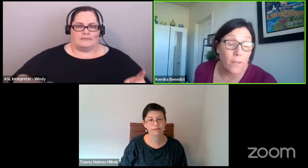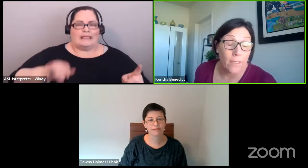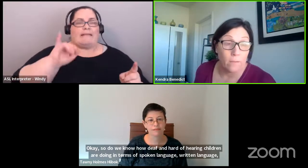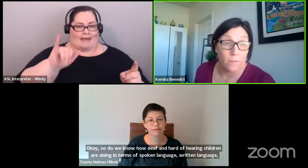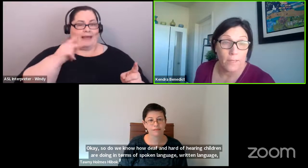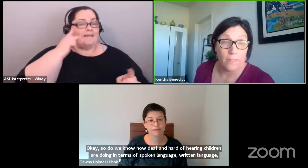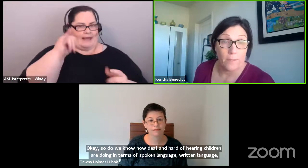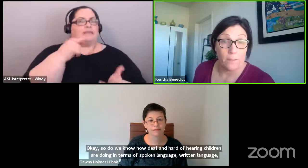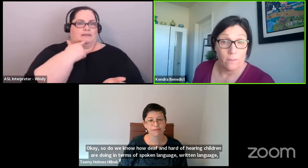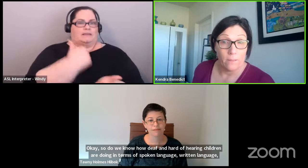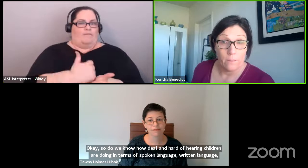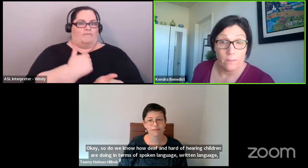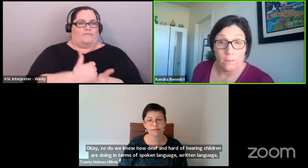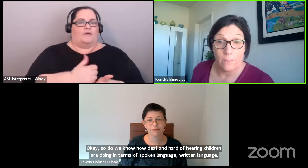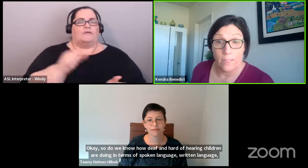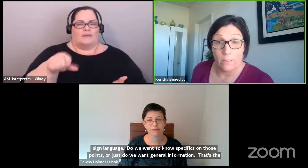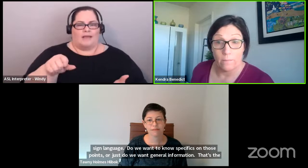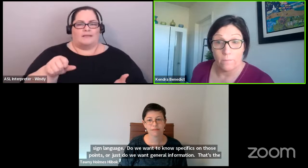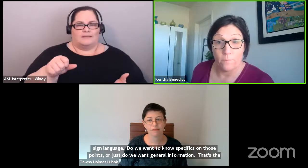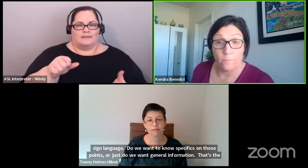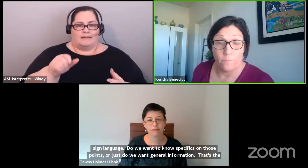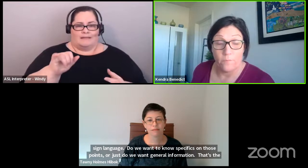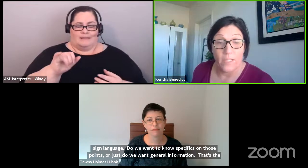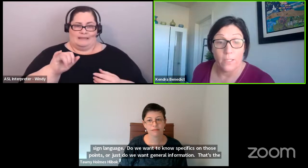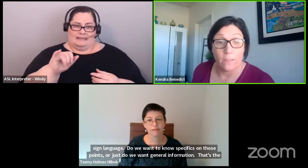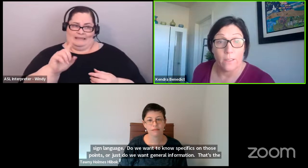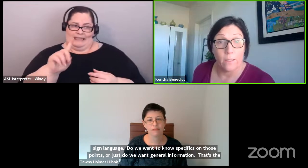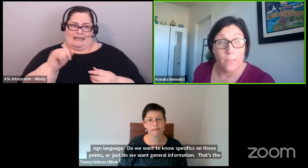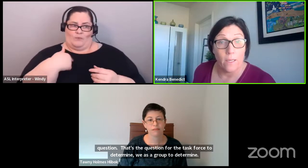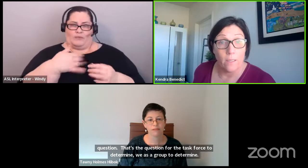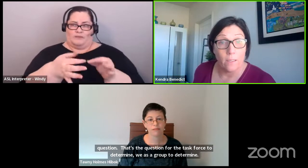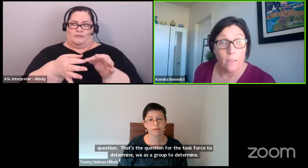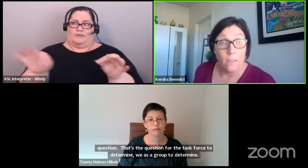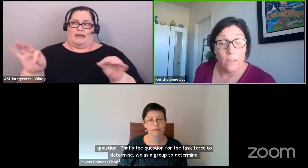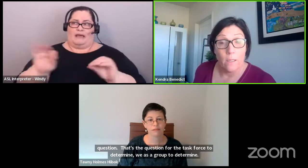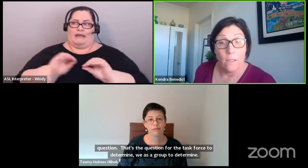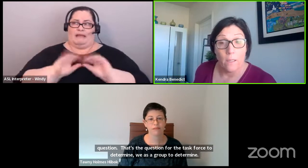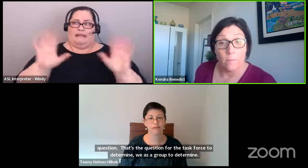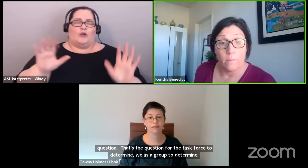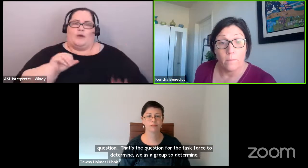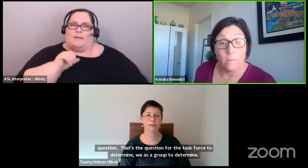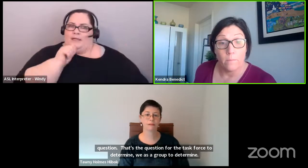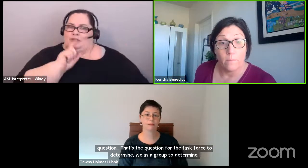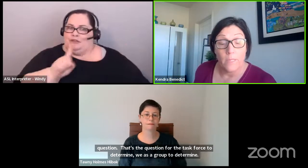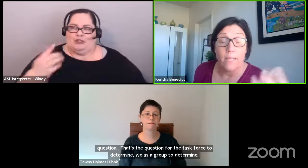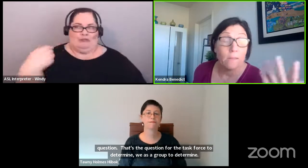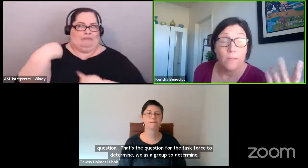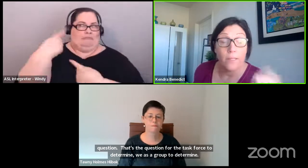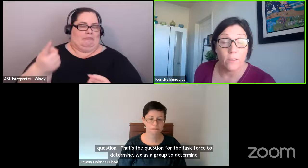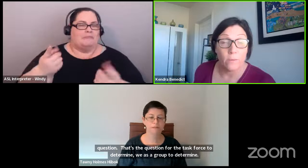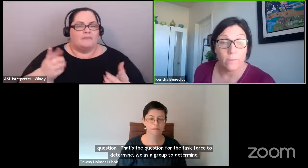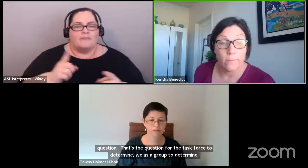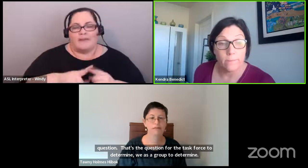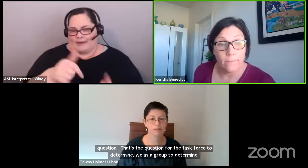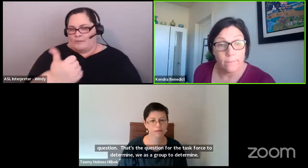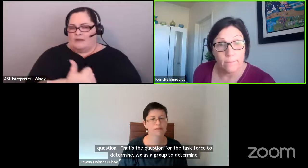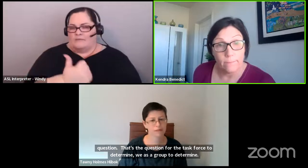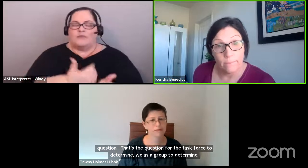is helpful. I don't know if that had been stated very clearly. And yeah, so thank